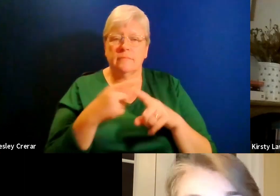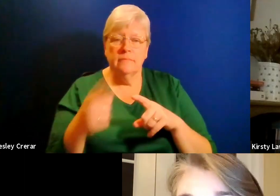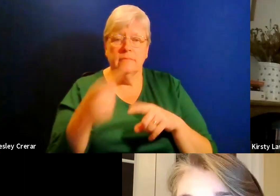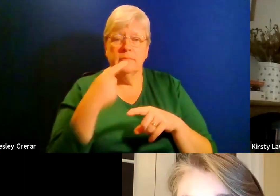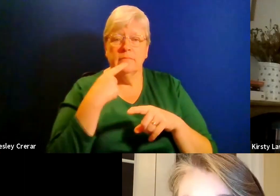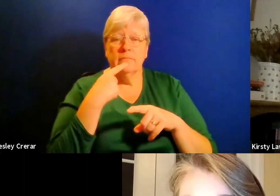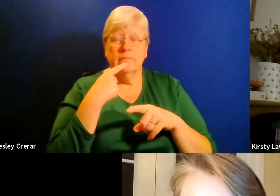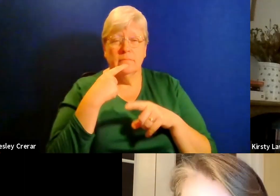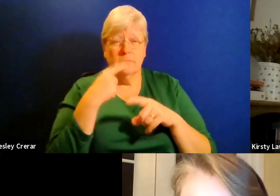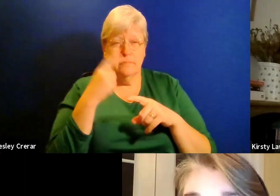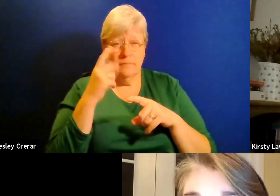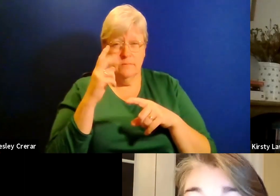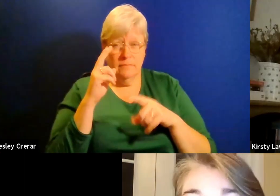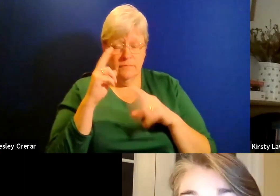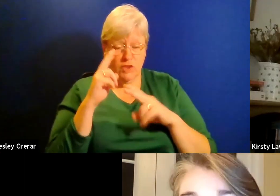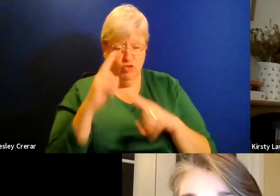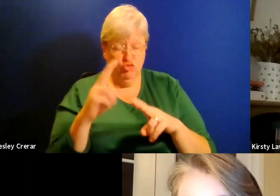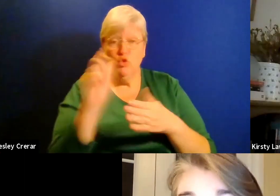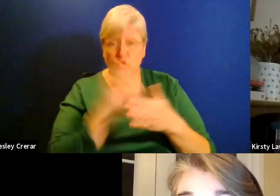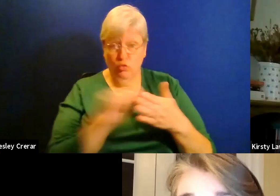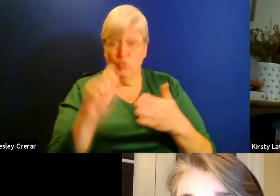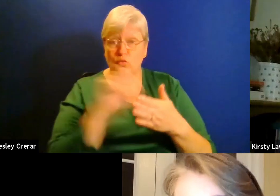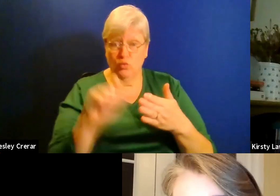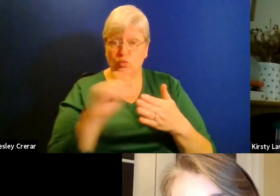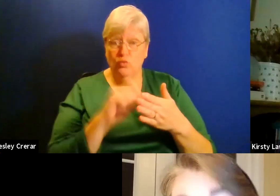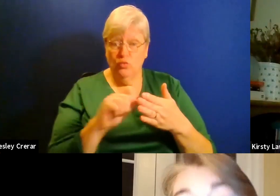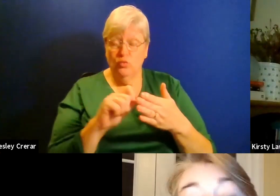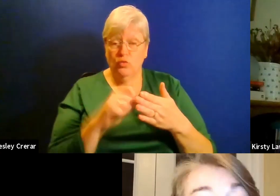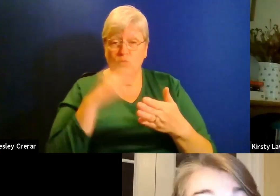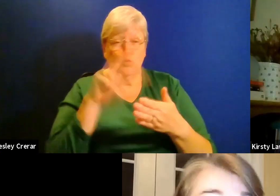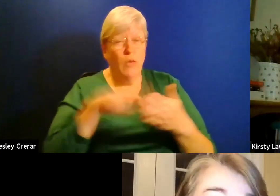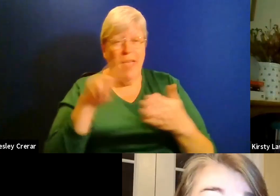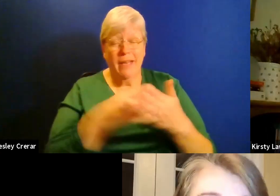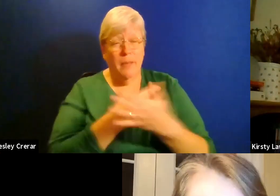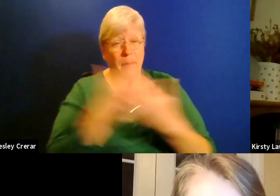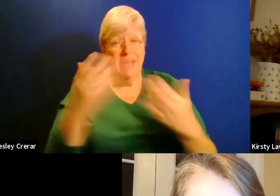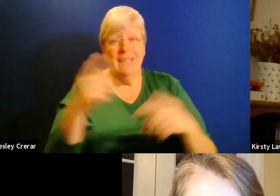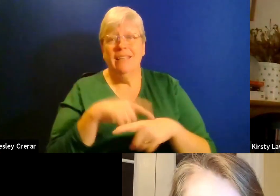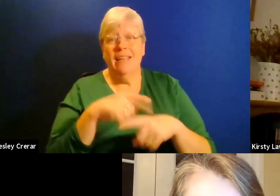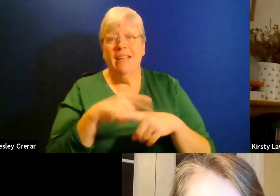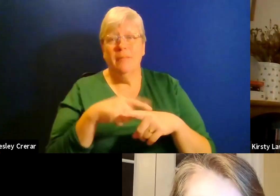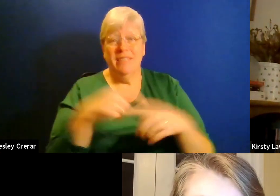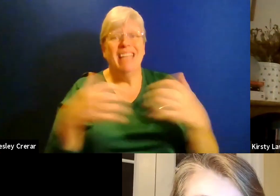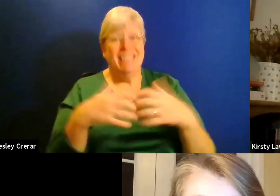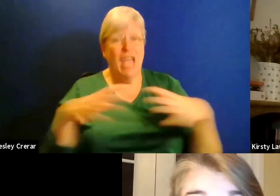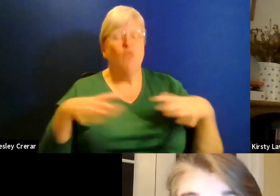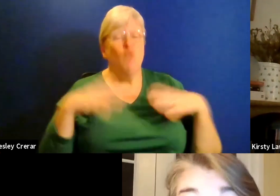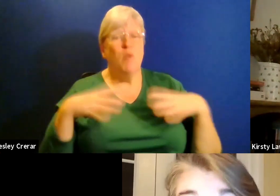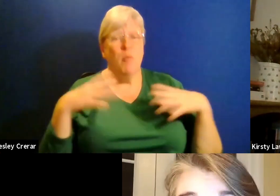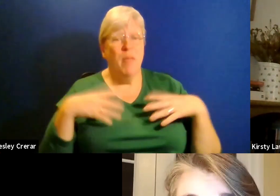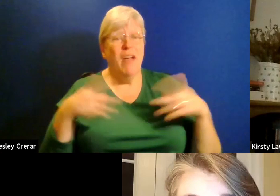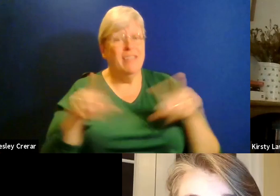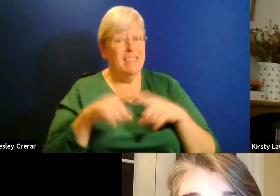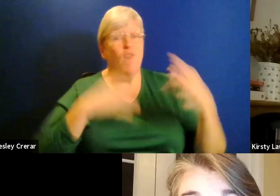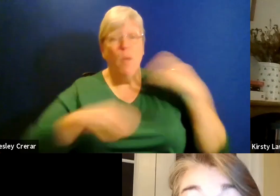looked at your stories and read them out loud many, many, many times, that is exactly how you prepare for your